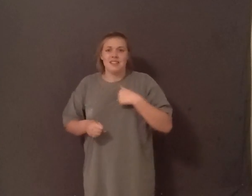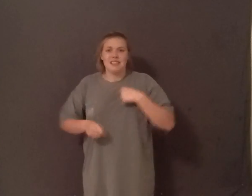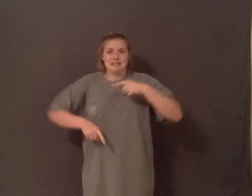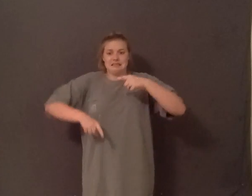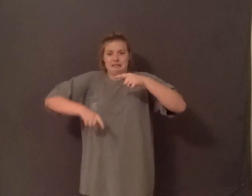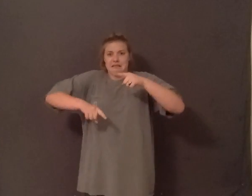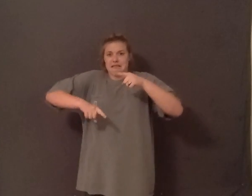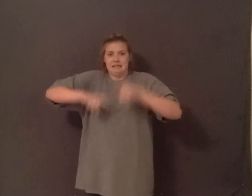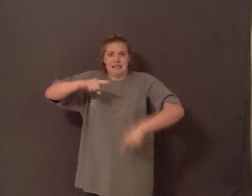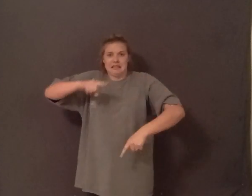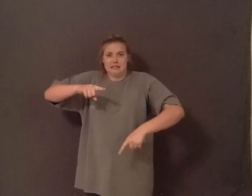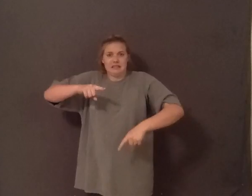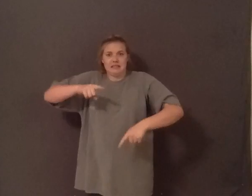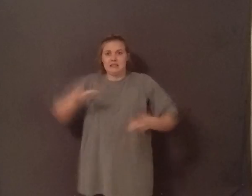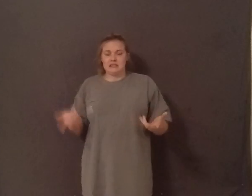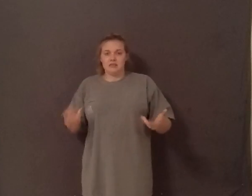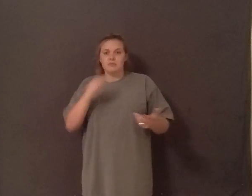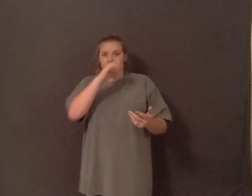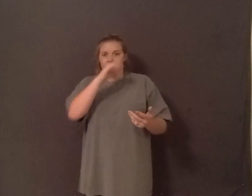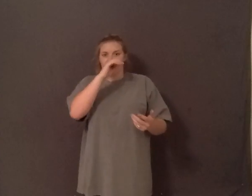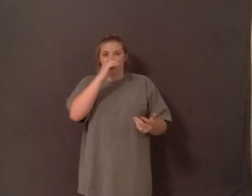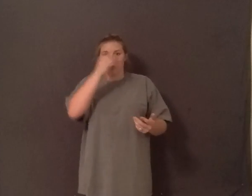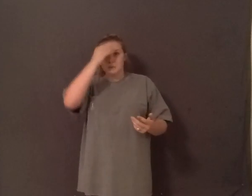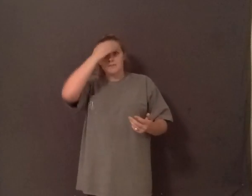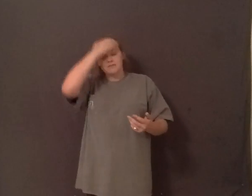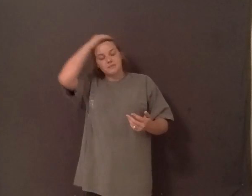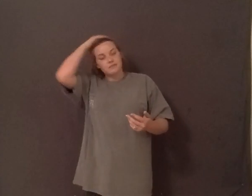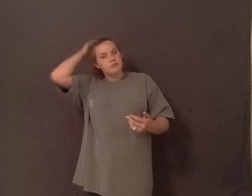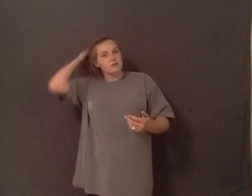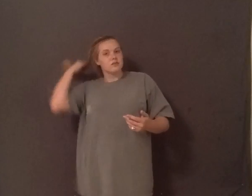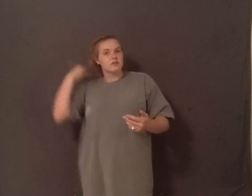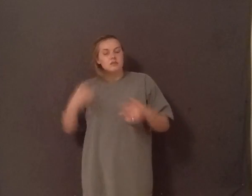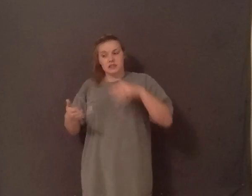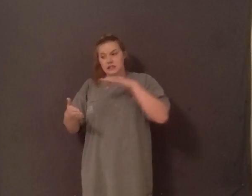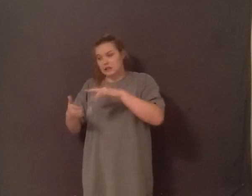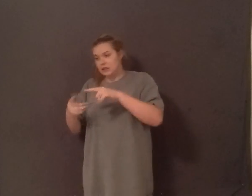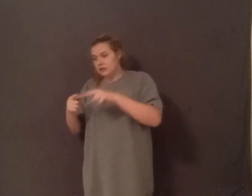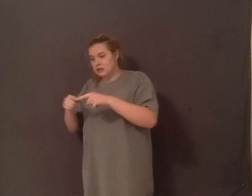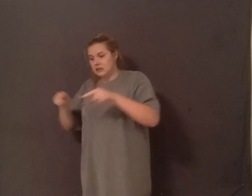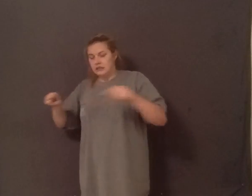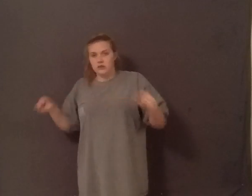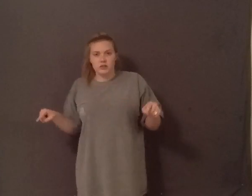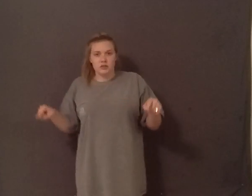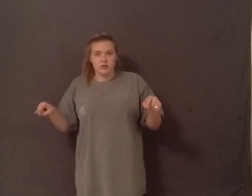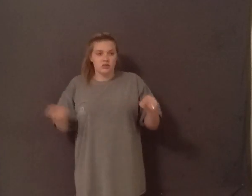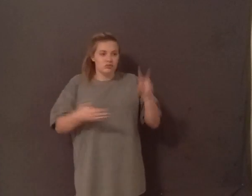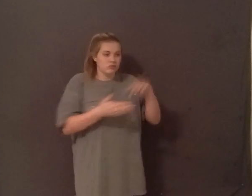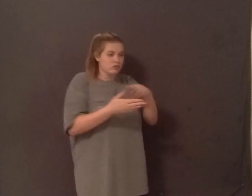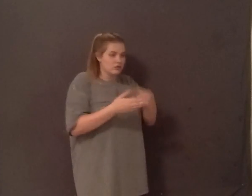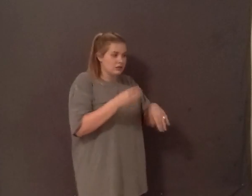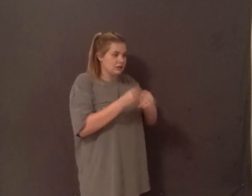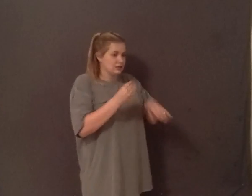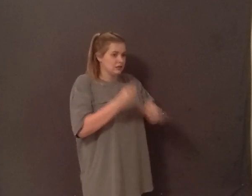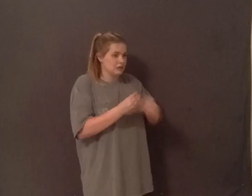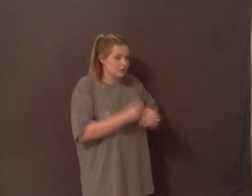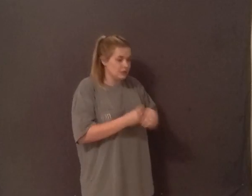job interviews in this space. Or maybe it will lead me to study differently, or lead me to read more and learn more because I recognize I don't